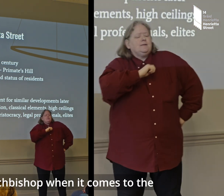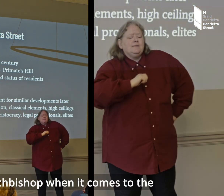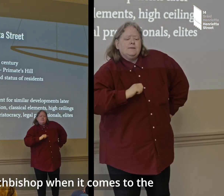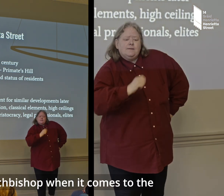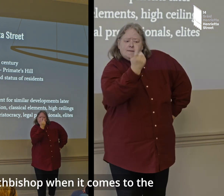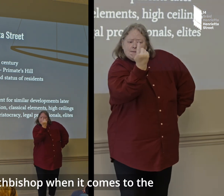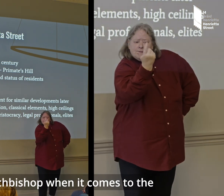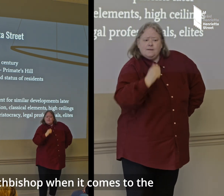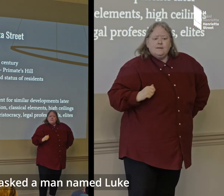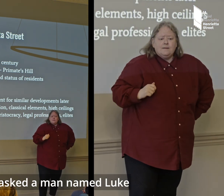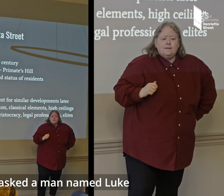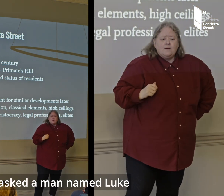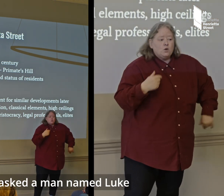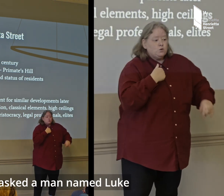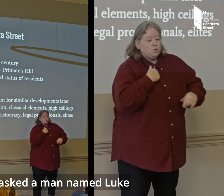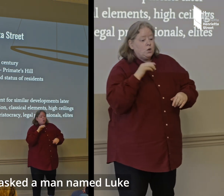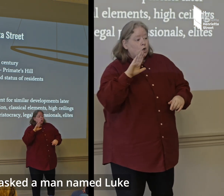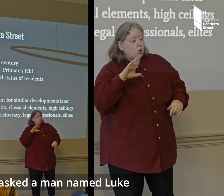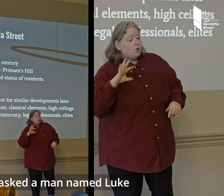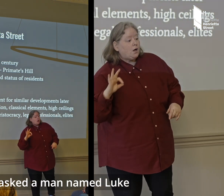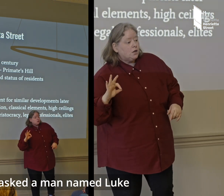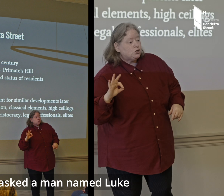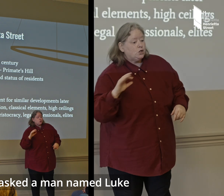And the Archbishop, when it came to the 1720s,